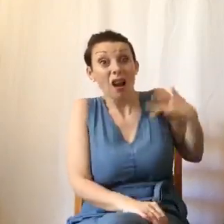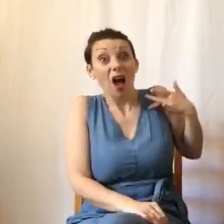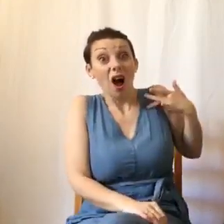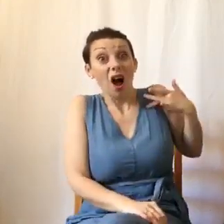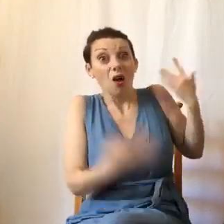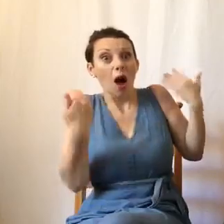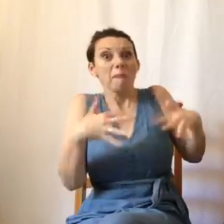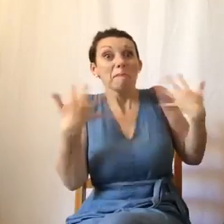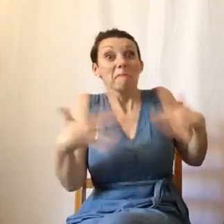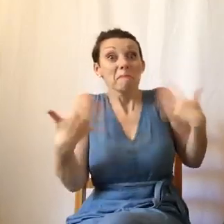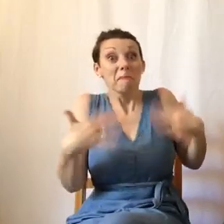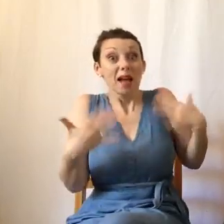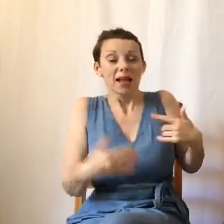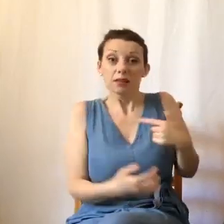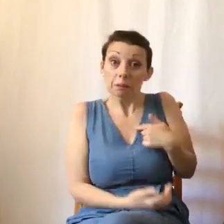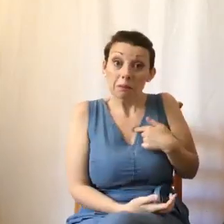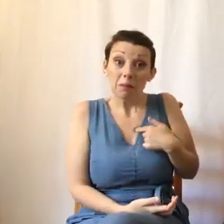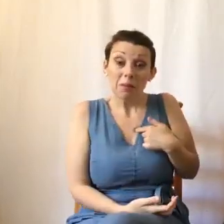were normal instead.